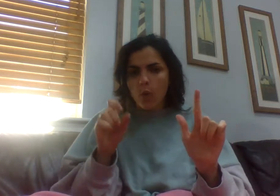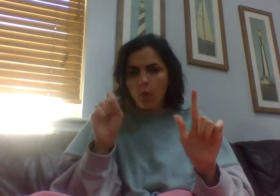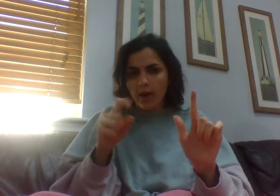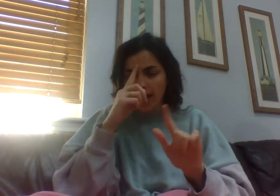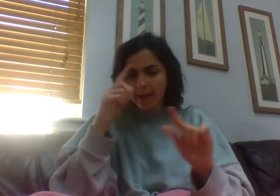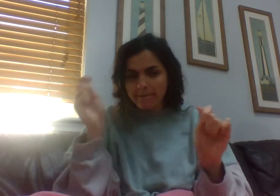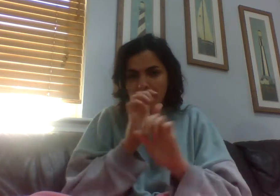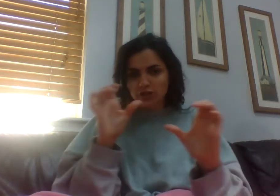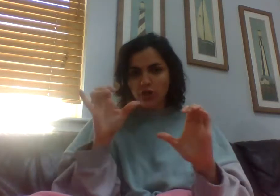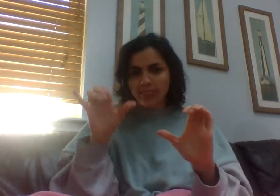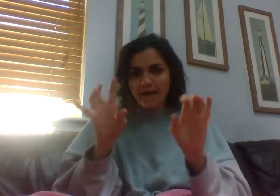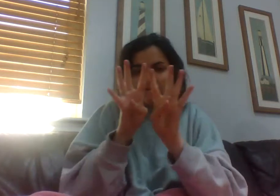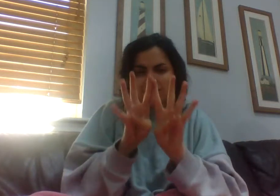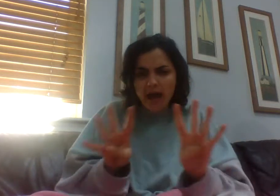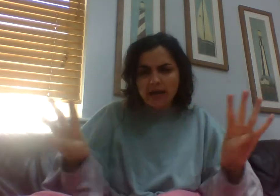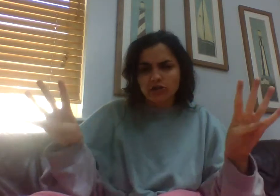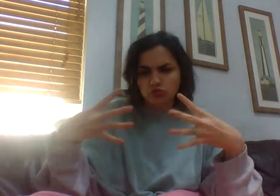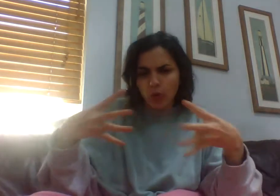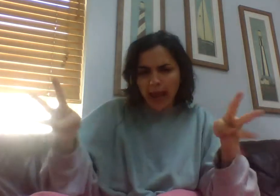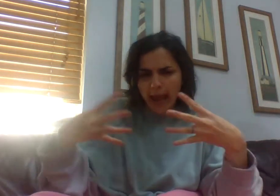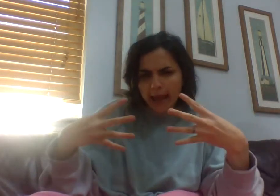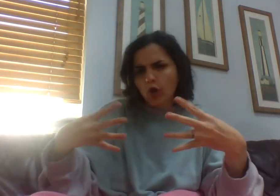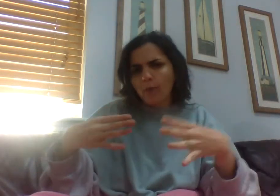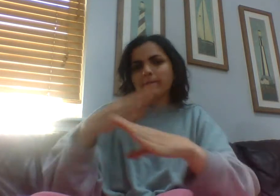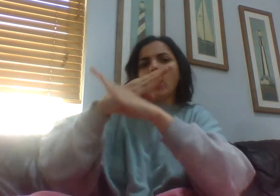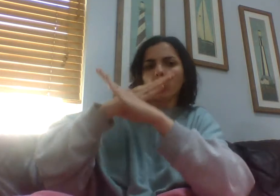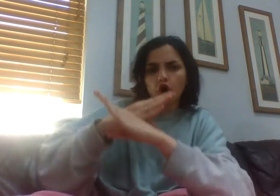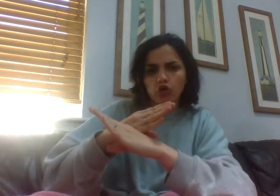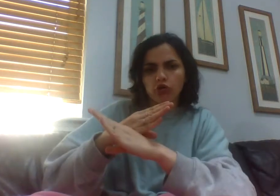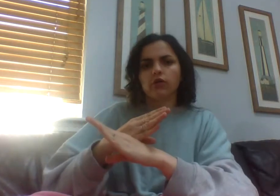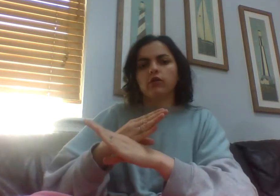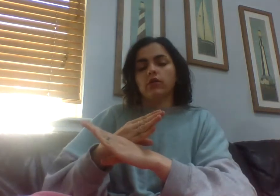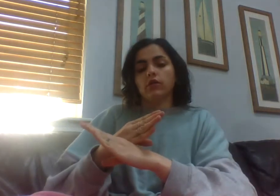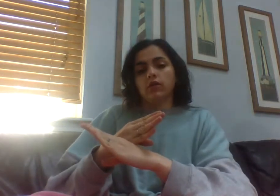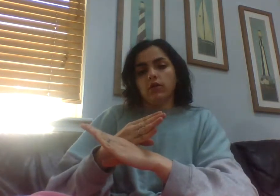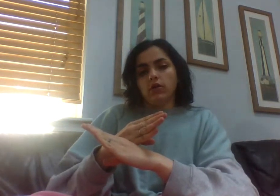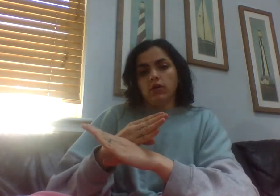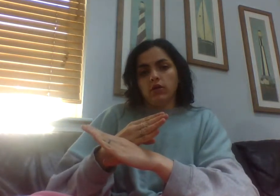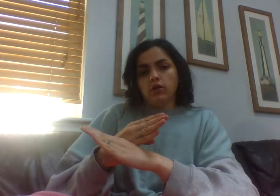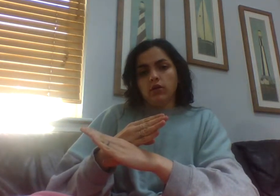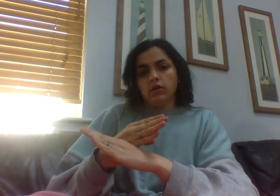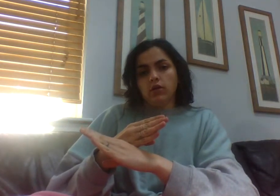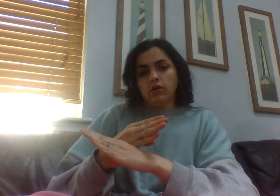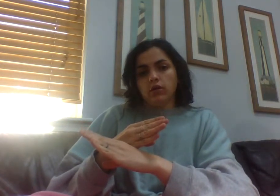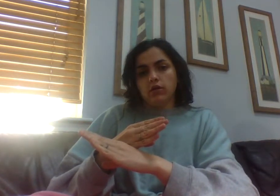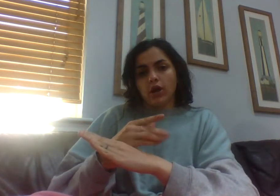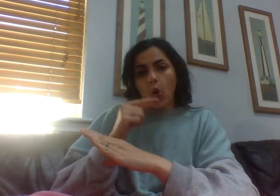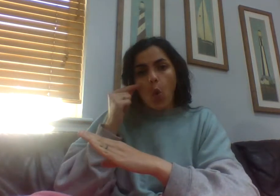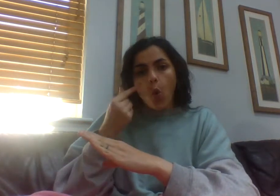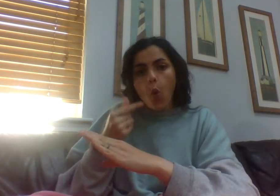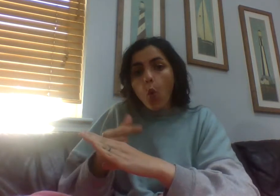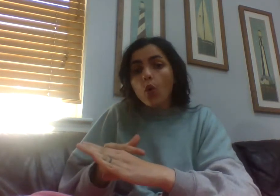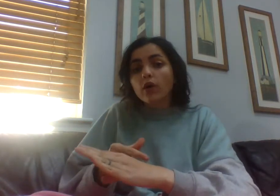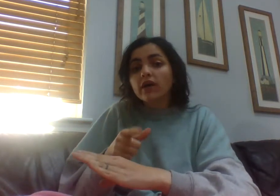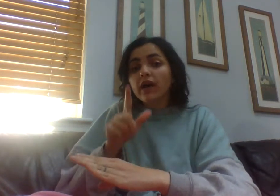that little gate or barrier, whatever it happens to be, being gold. Is Lawrence making some kind of subtle dig